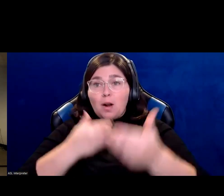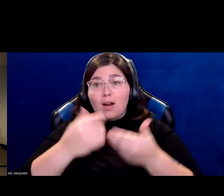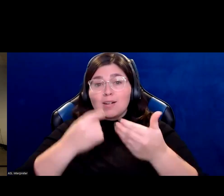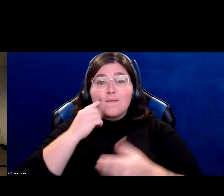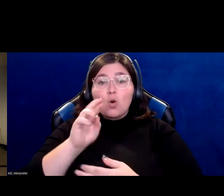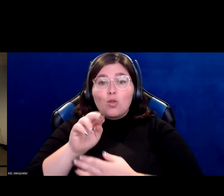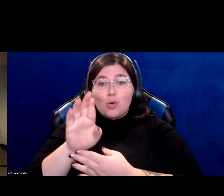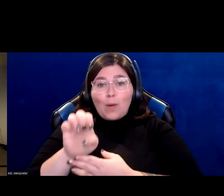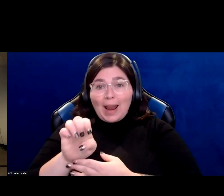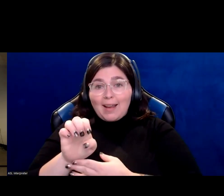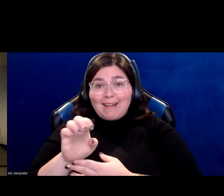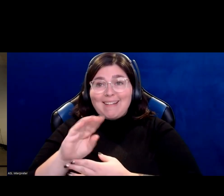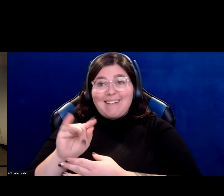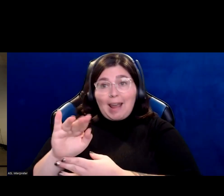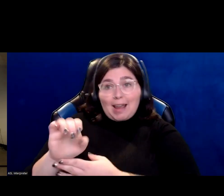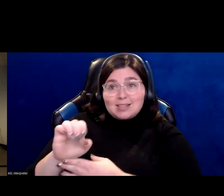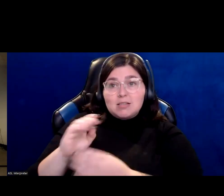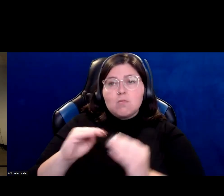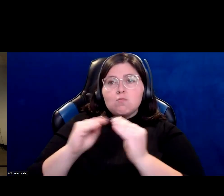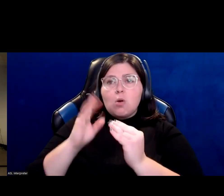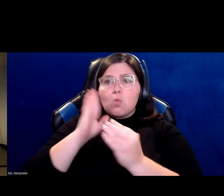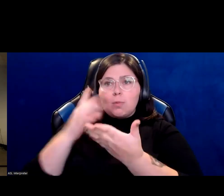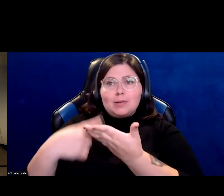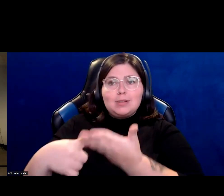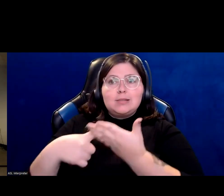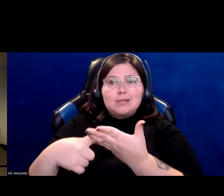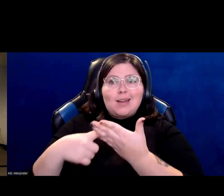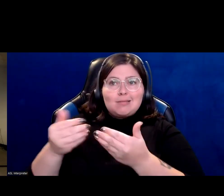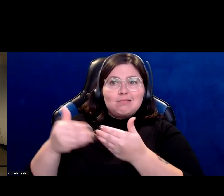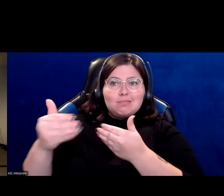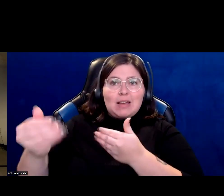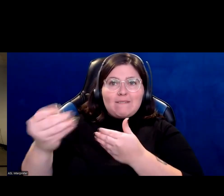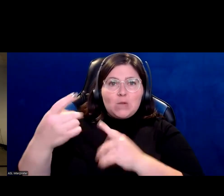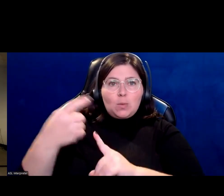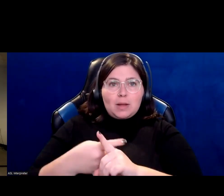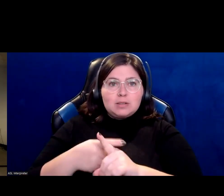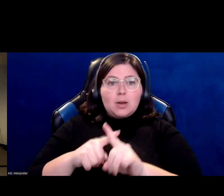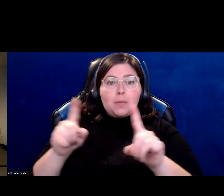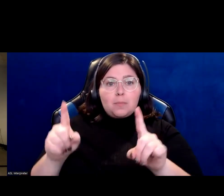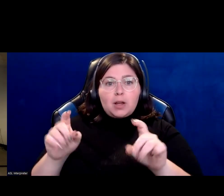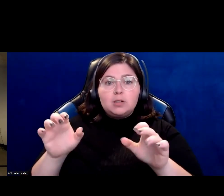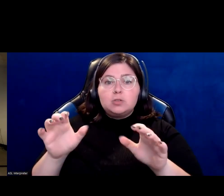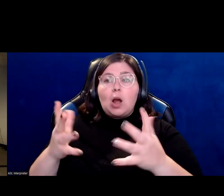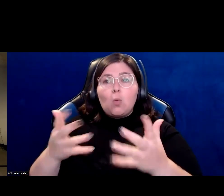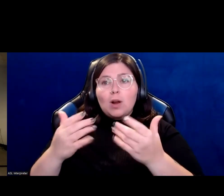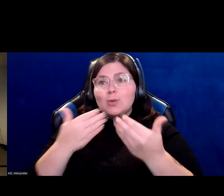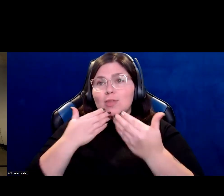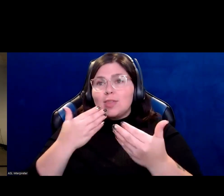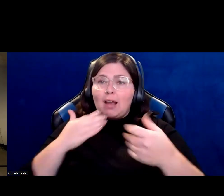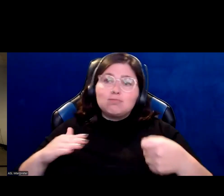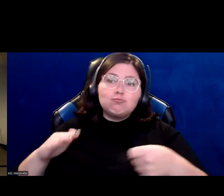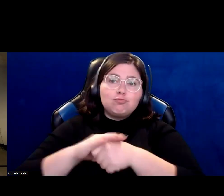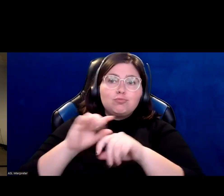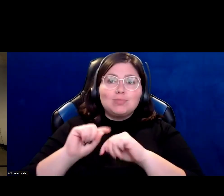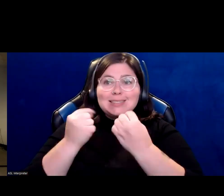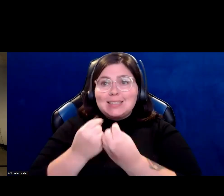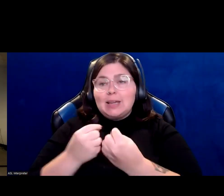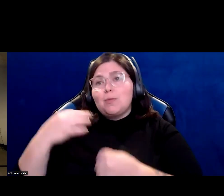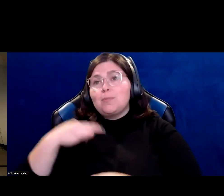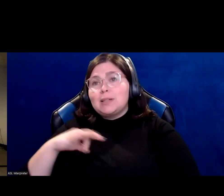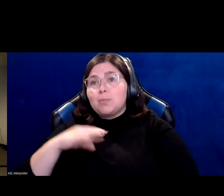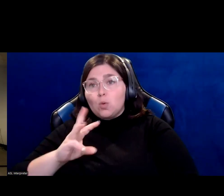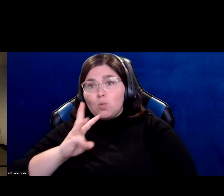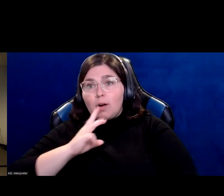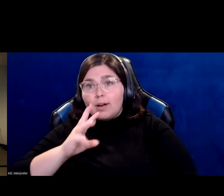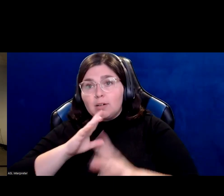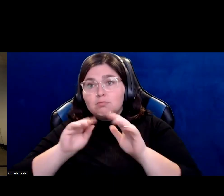case. More will be discussed here in the coming months, but just do want to thank our entire team at Pittsburgh Water,